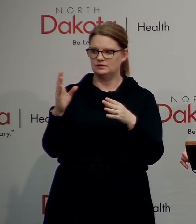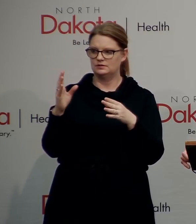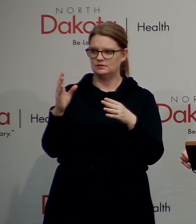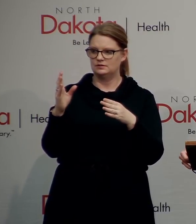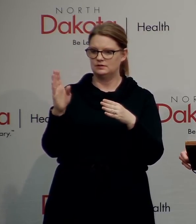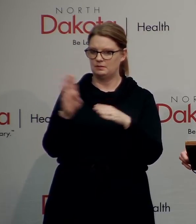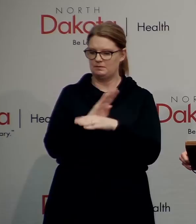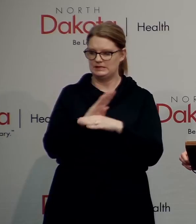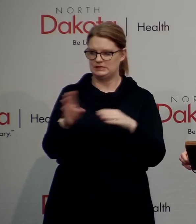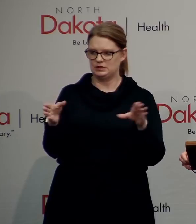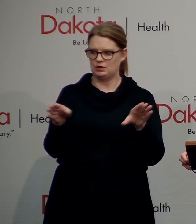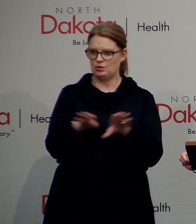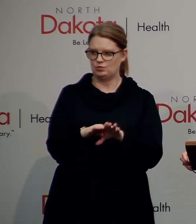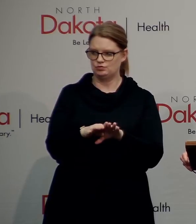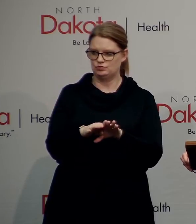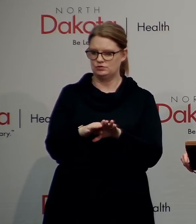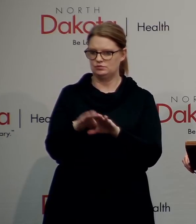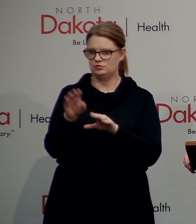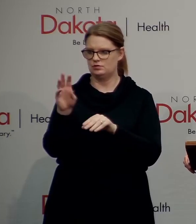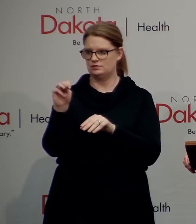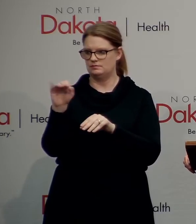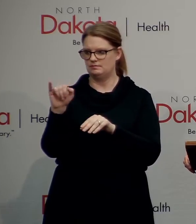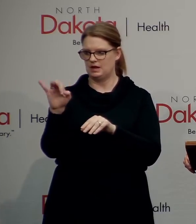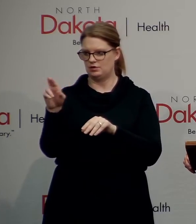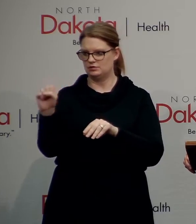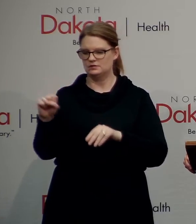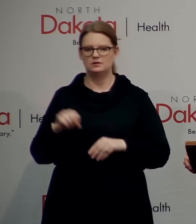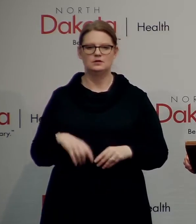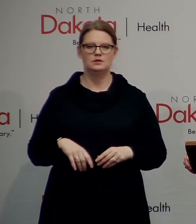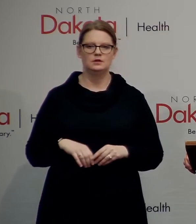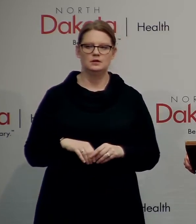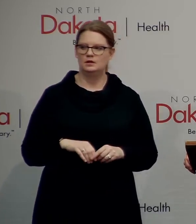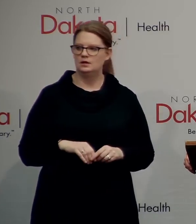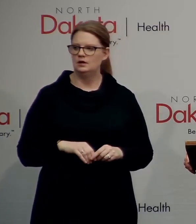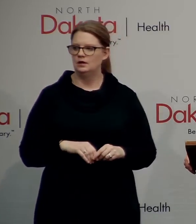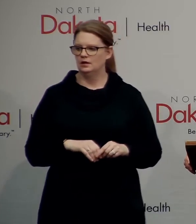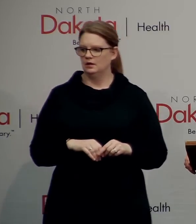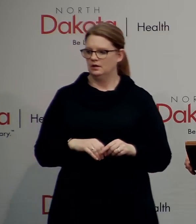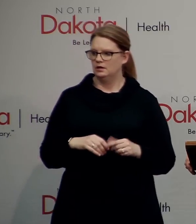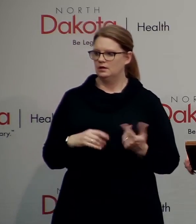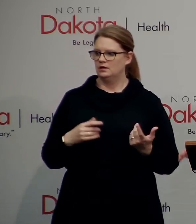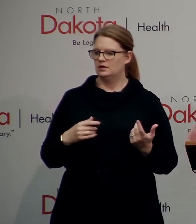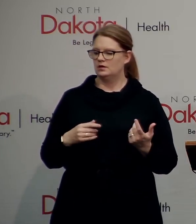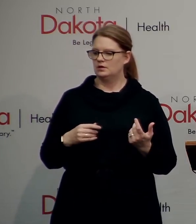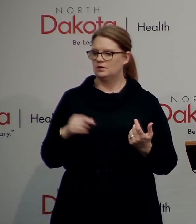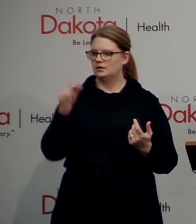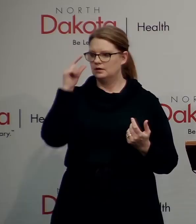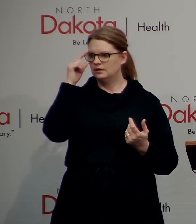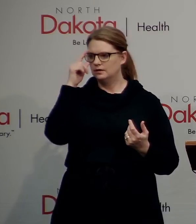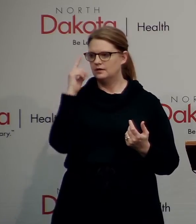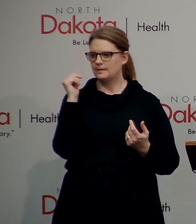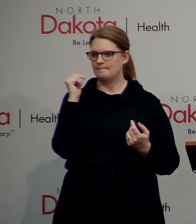to businesses themselves or mayors? Well, I think it varies this way because